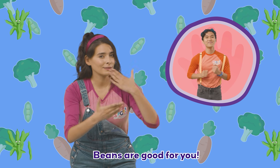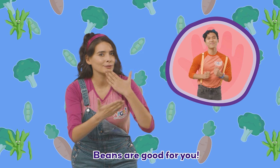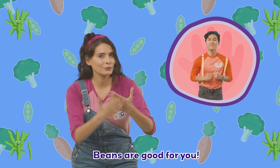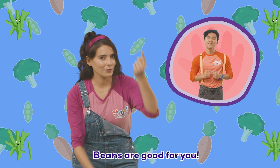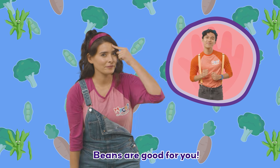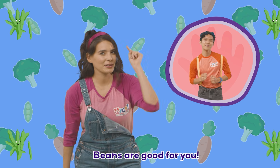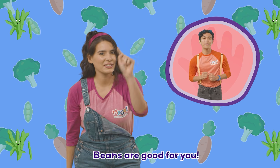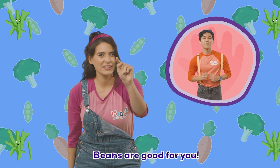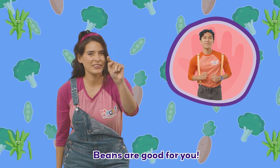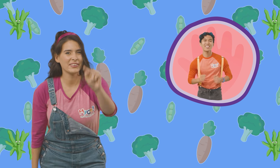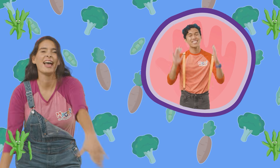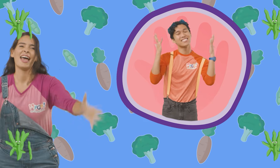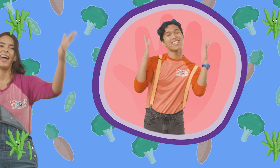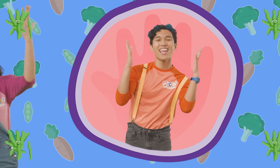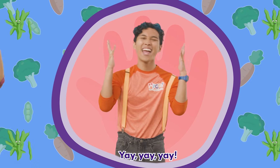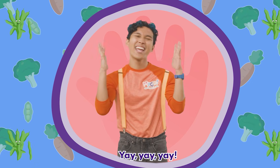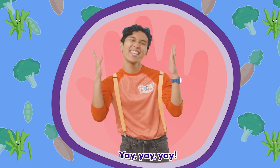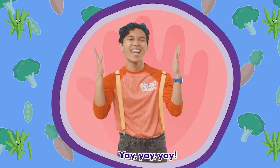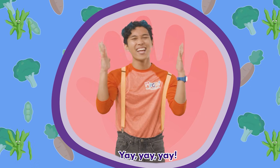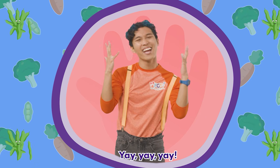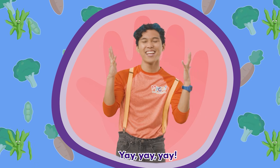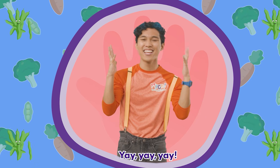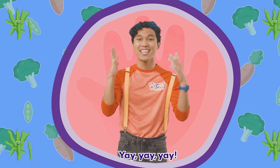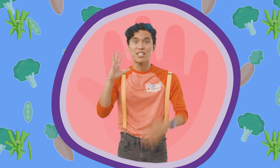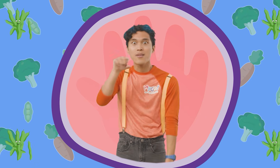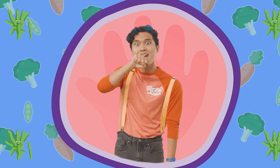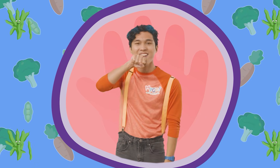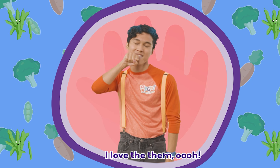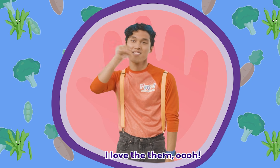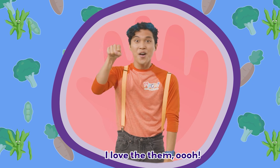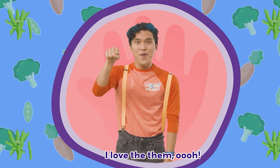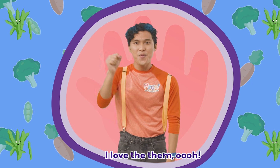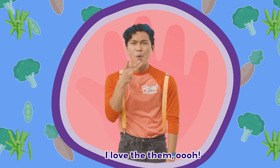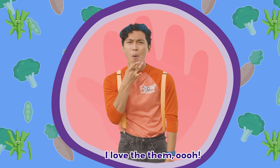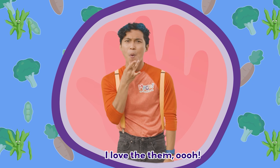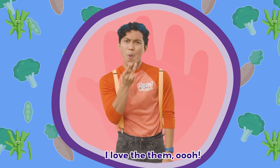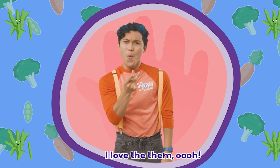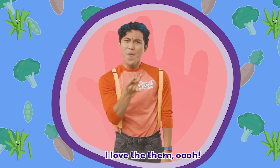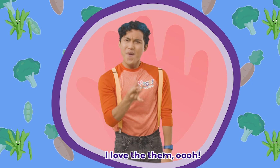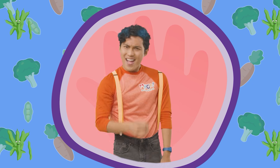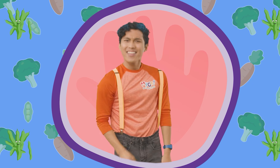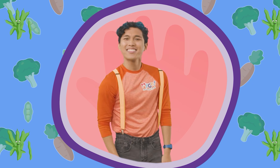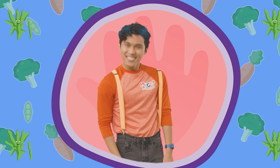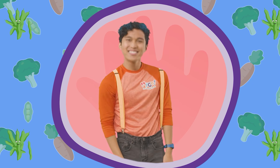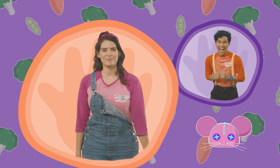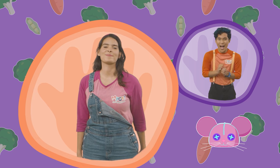beans are good for you. Yay, yay, yay! I love them. Ooh!